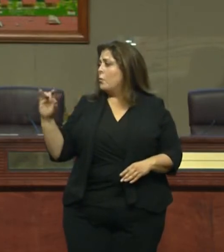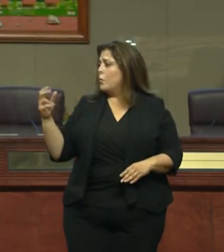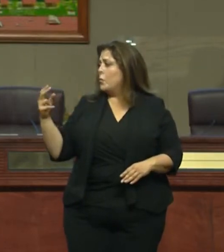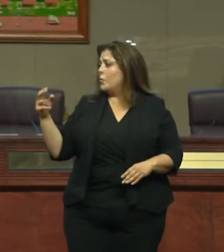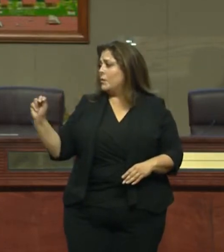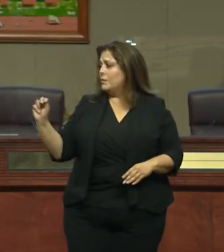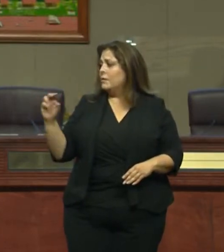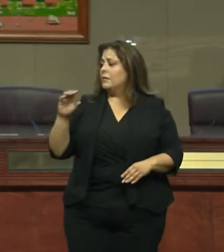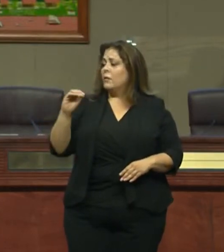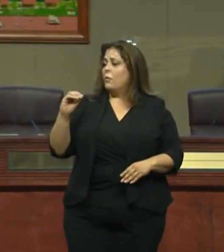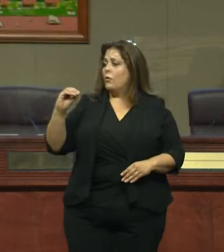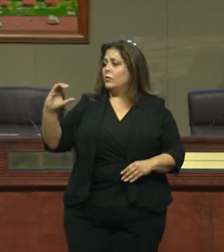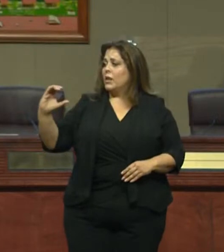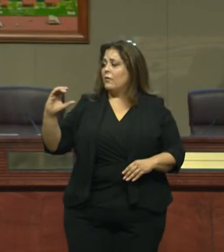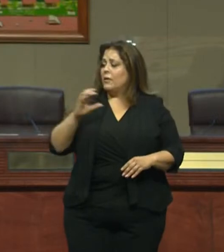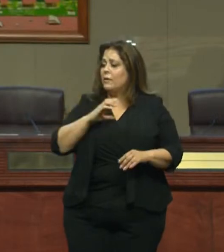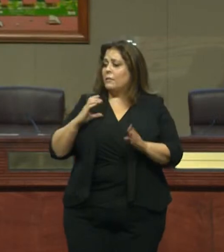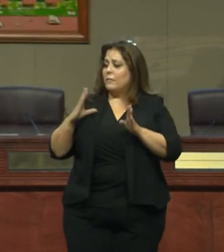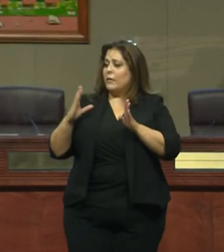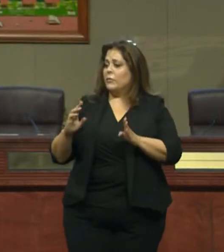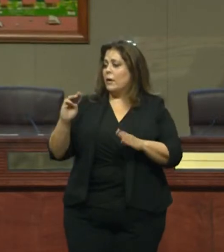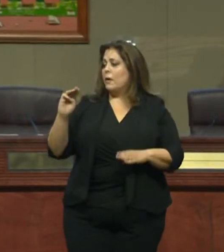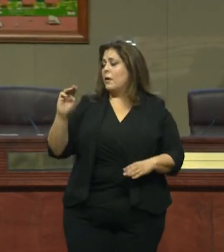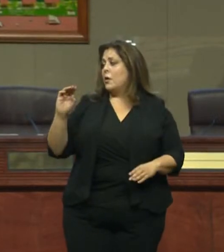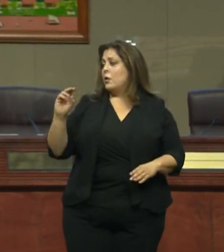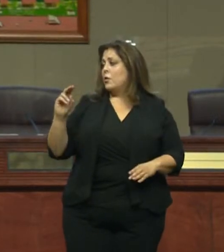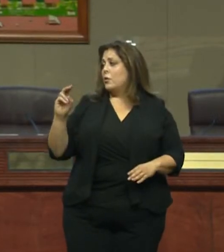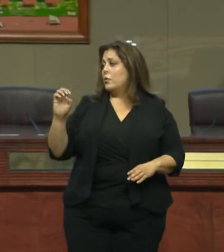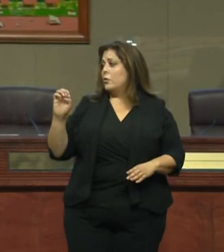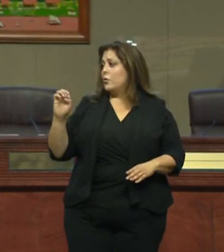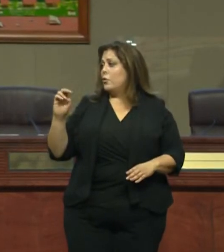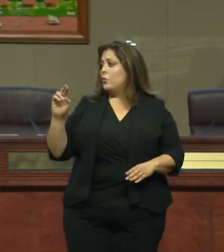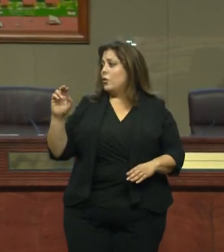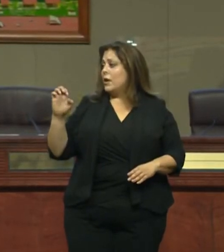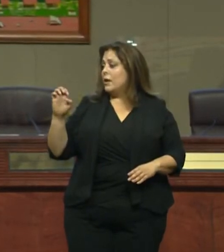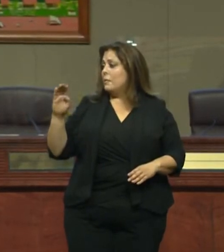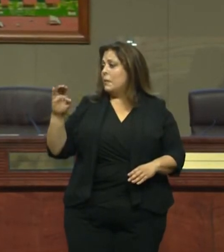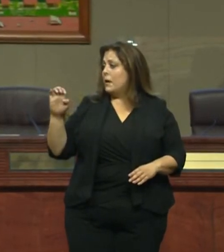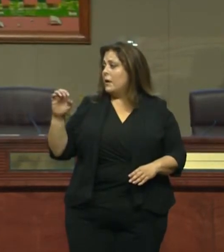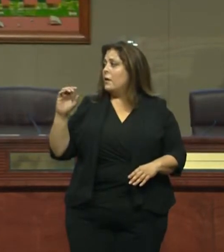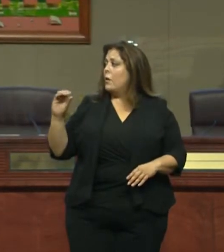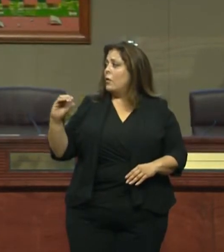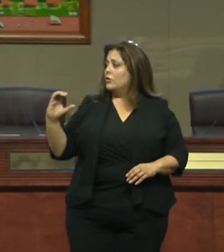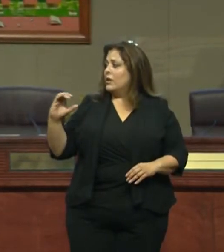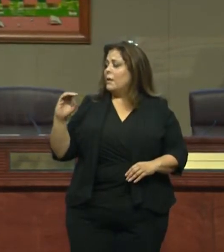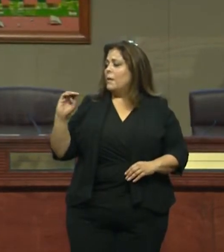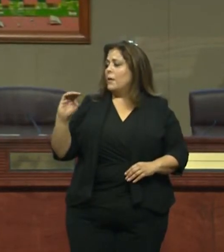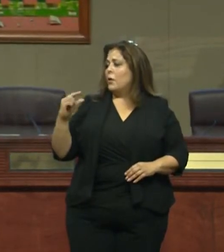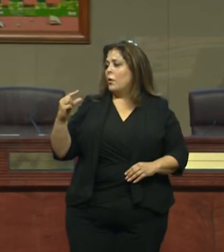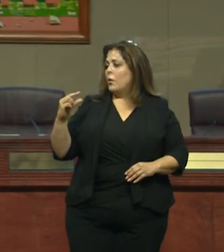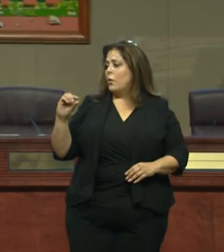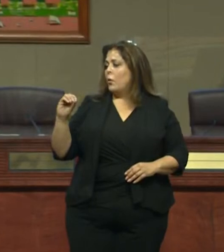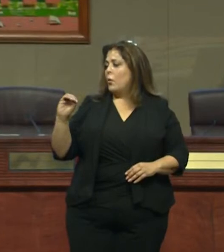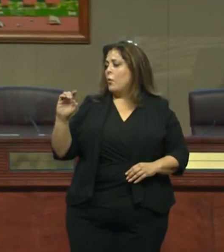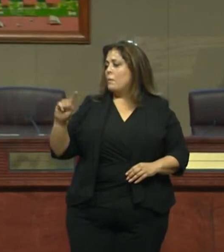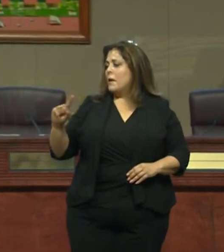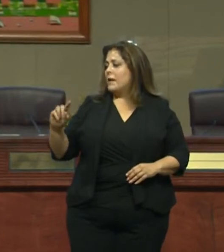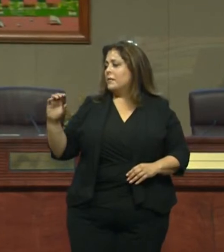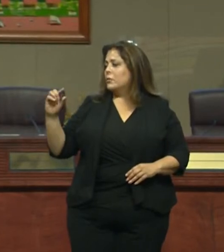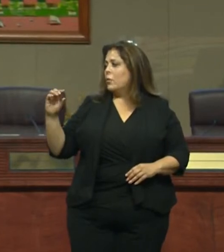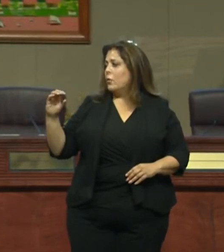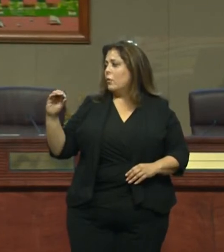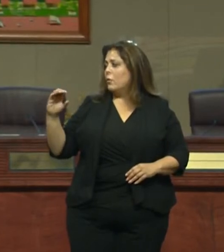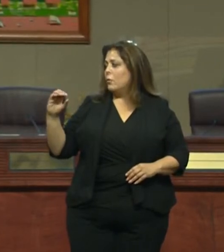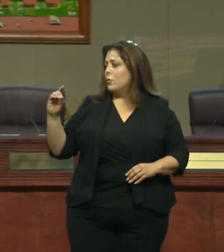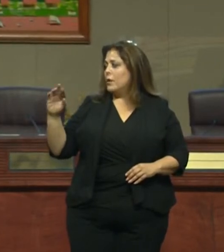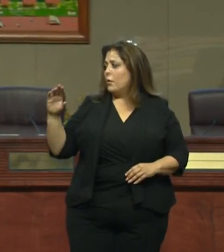Commissioner Myra Uribe, and Orange County Commissioner Maribel Gomez Cordero. In